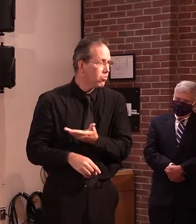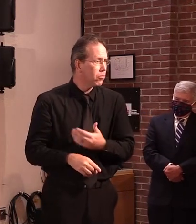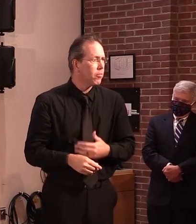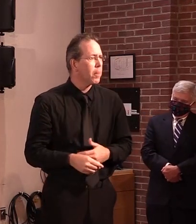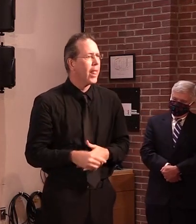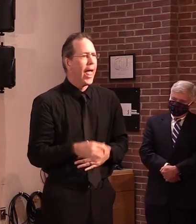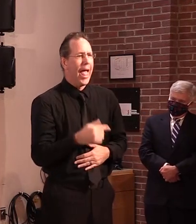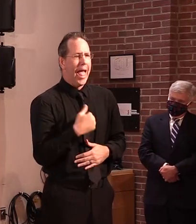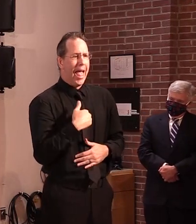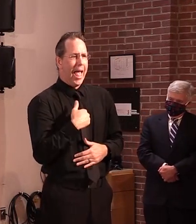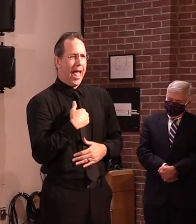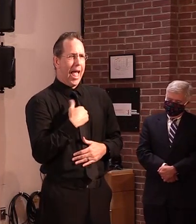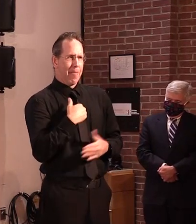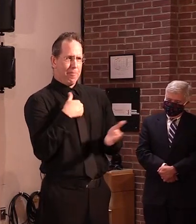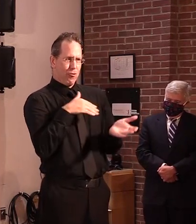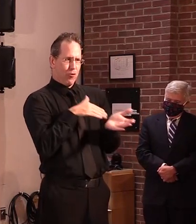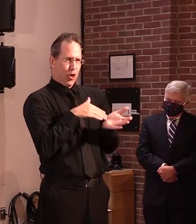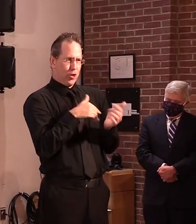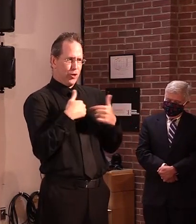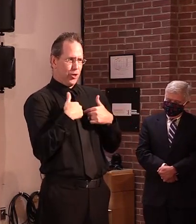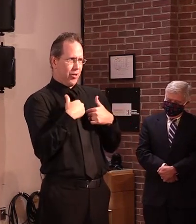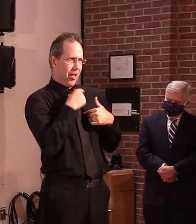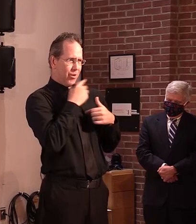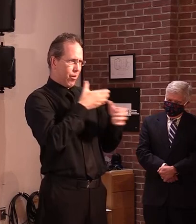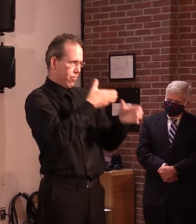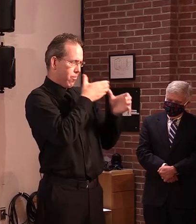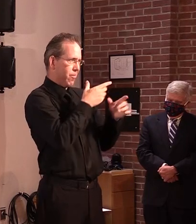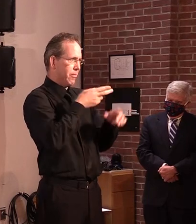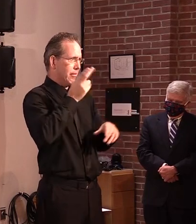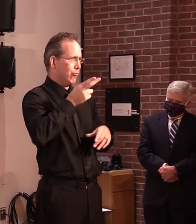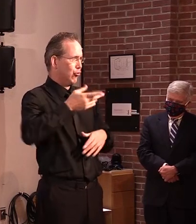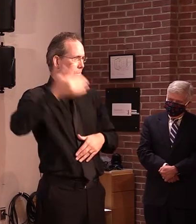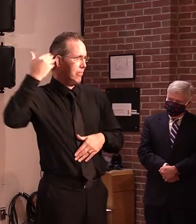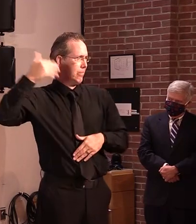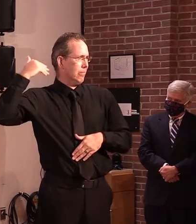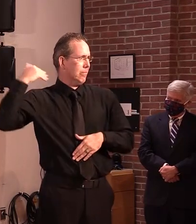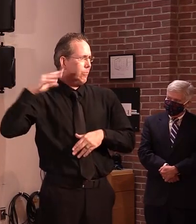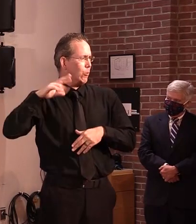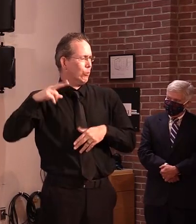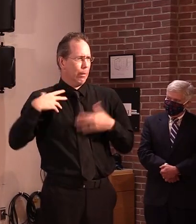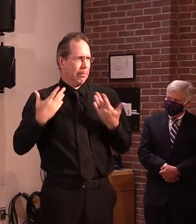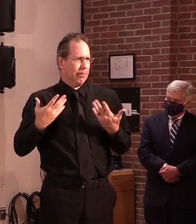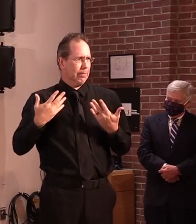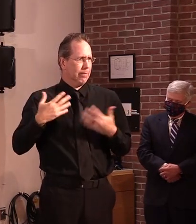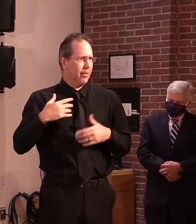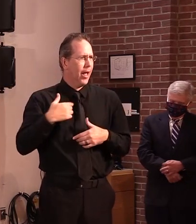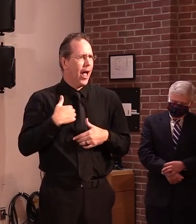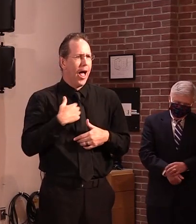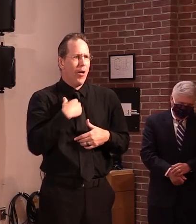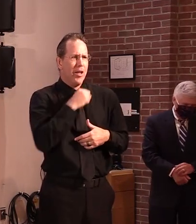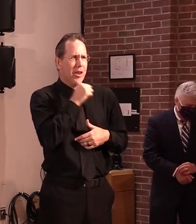Sure. The question seems to keep coming up,